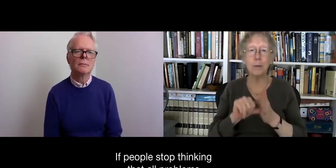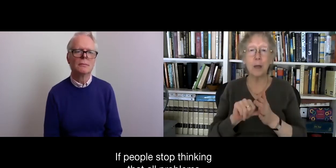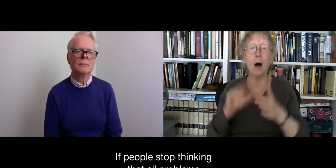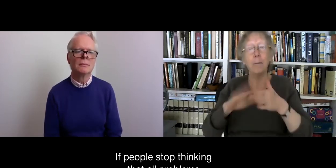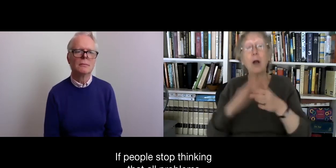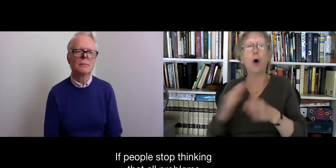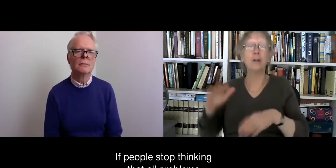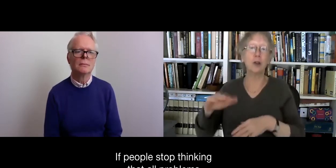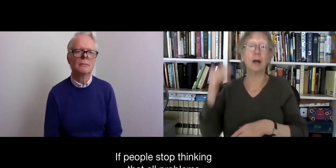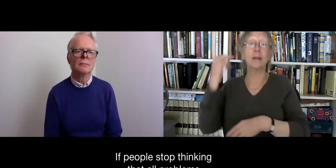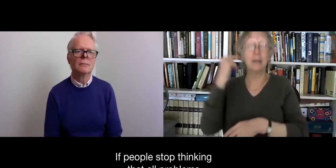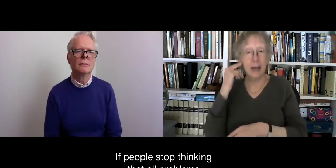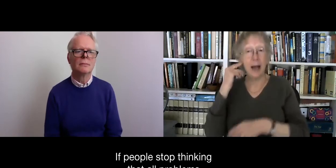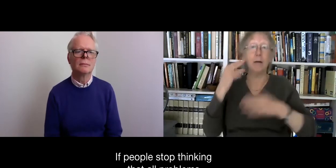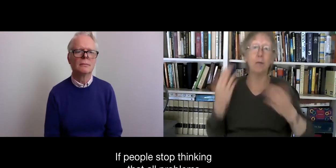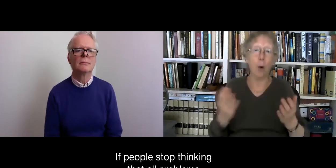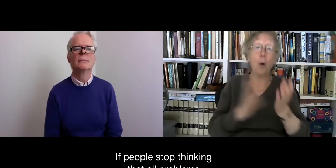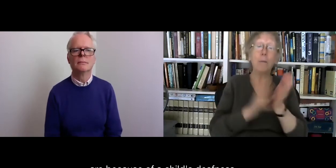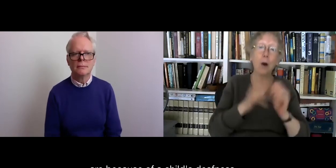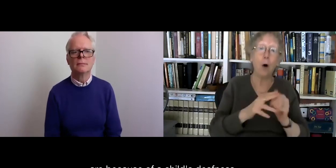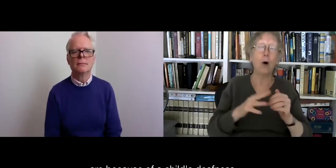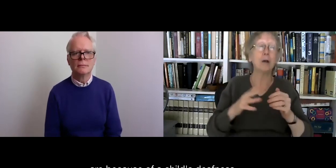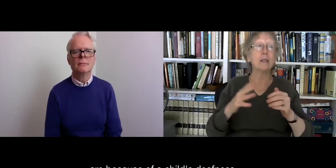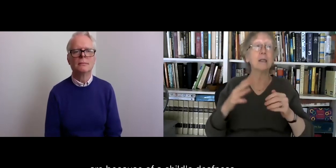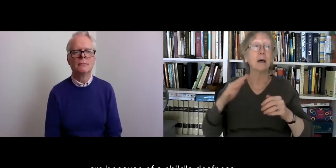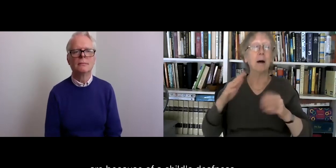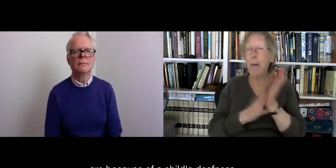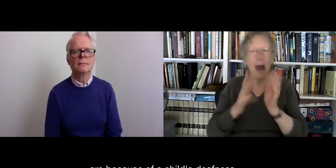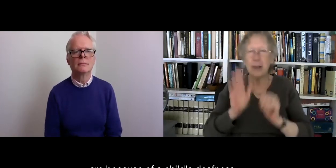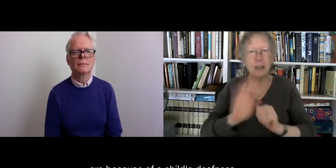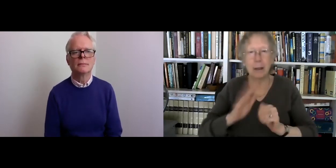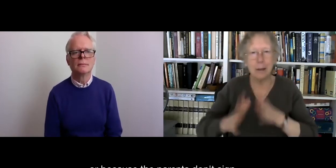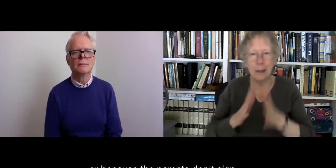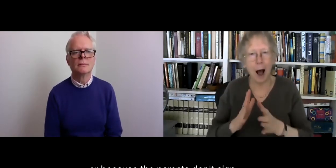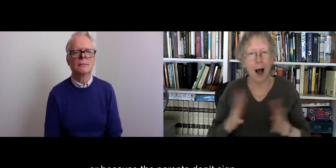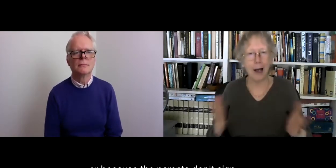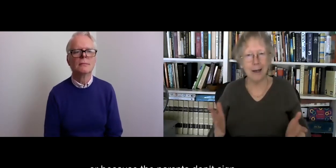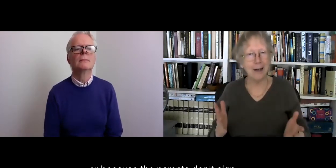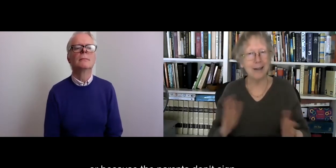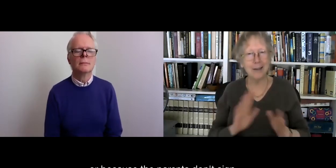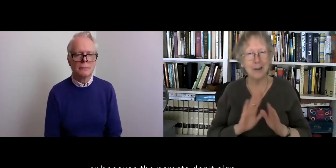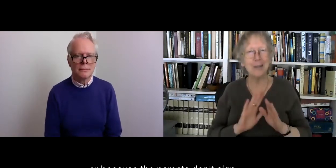And if people stop thinking that all problems are because of a child's deafness or because the parents don't sign,